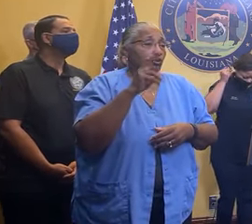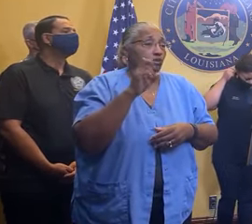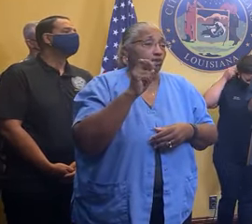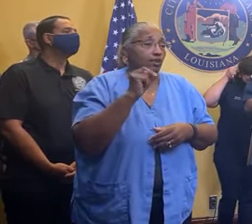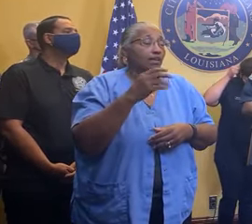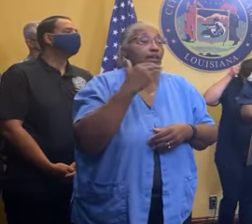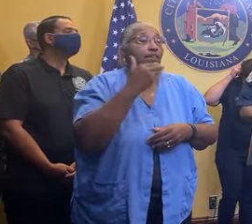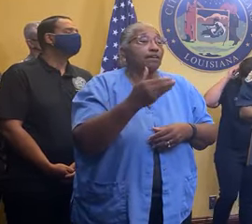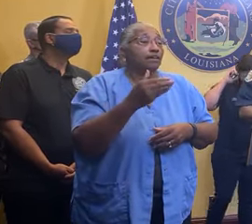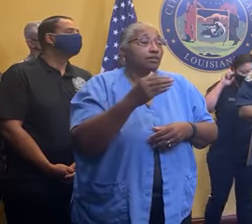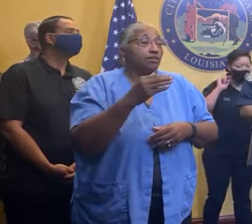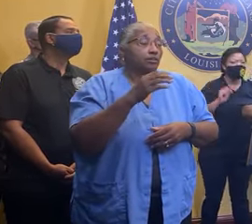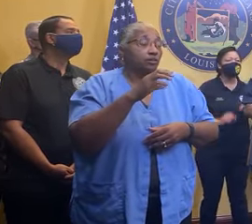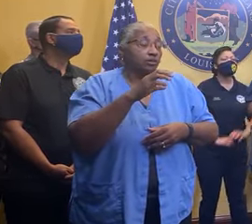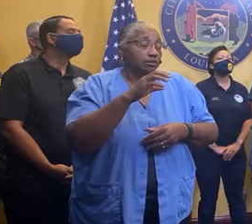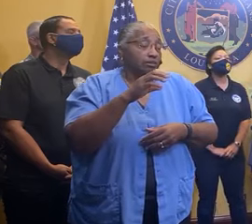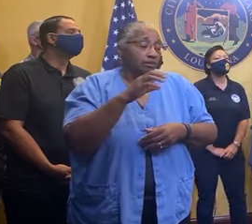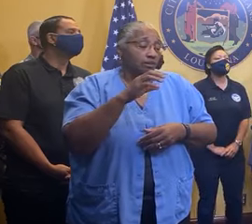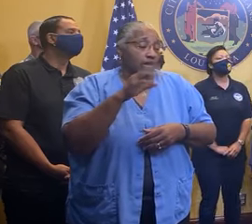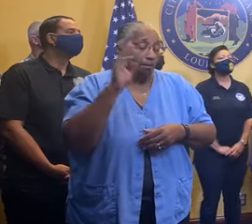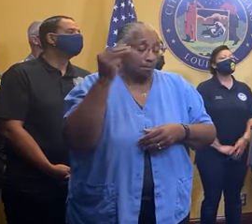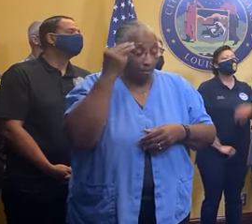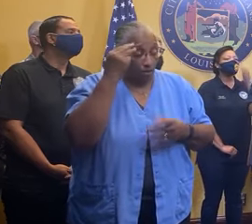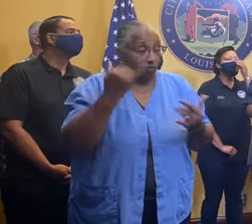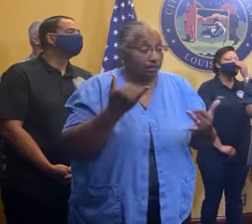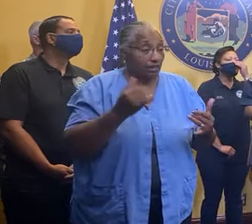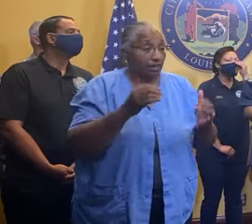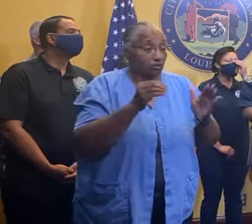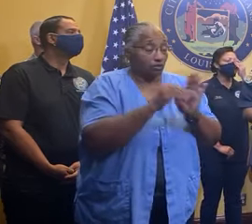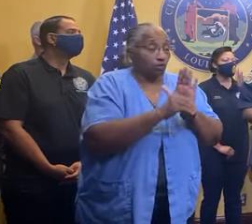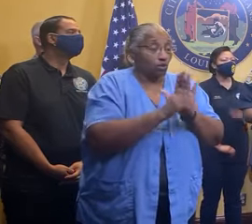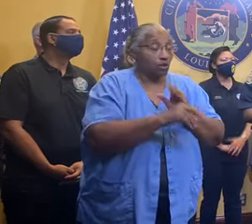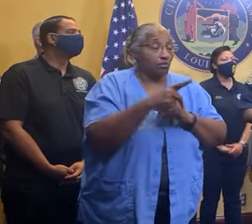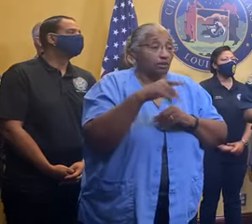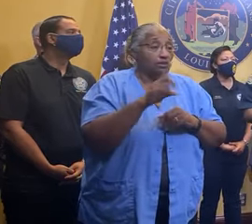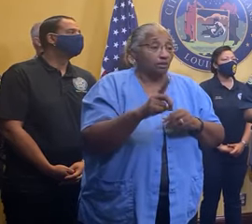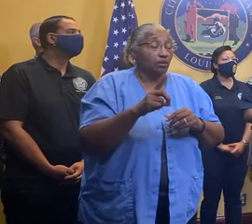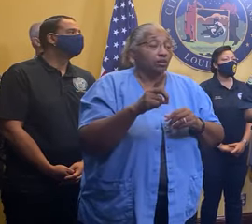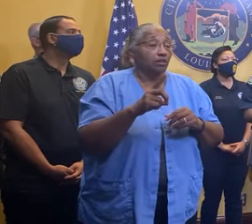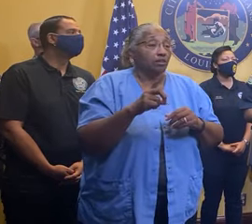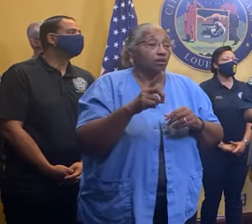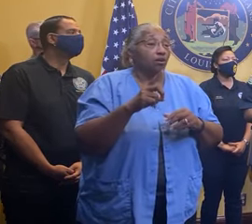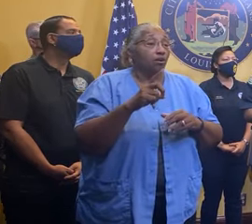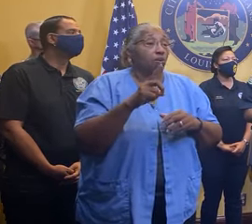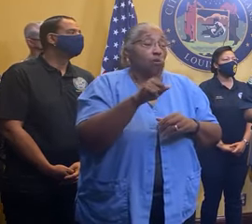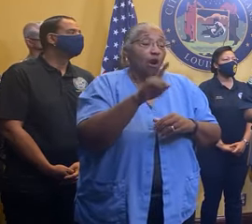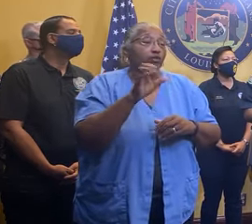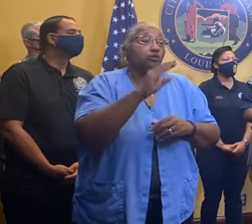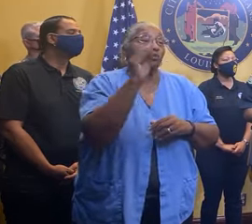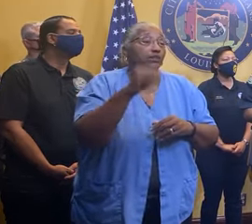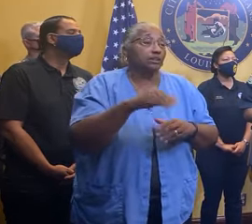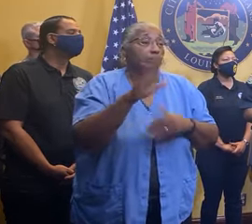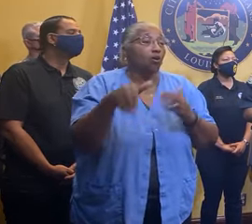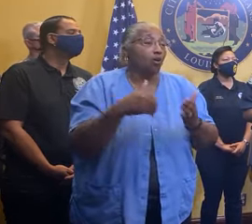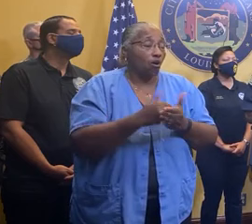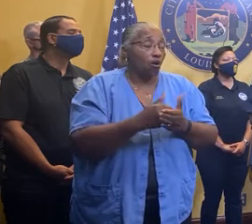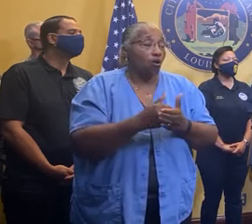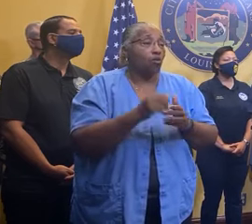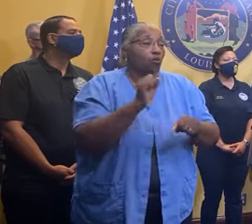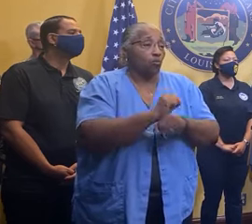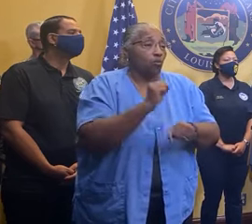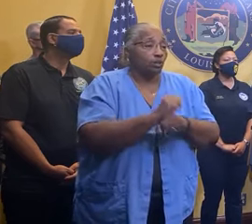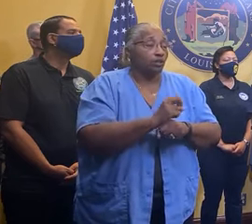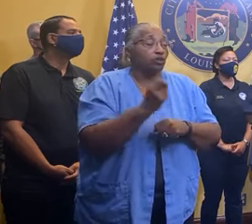Thank you, Mayor. Currently, right now, New Orleans Police Department is operating at 100% all hands on deck,